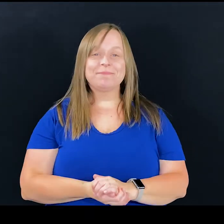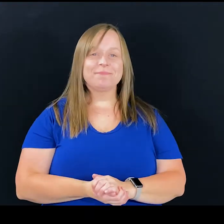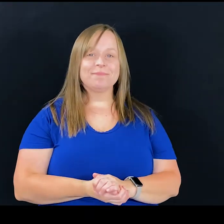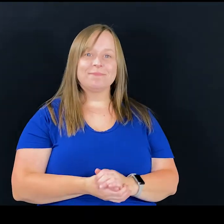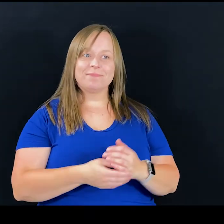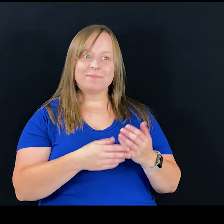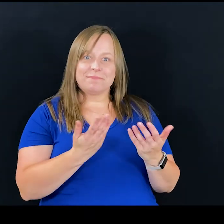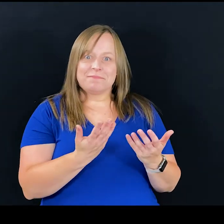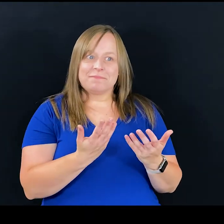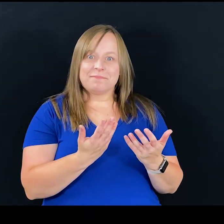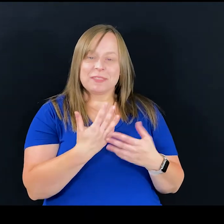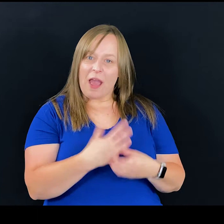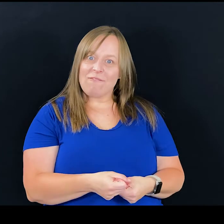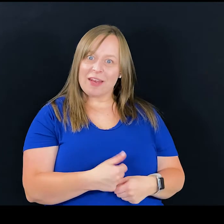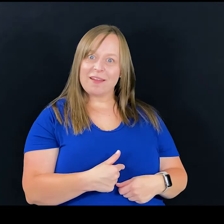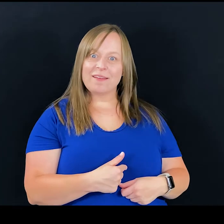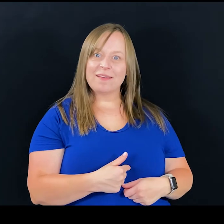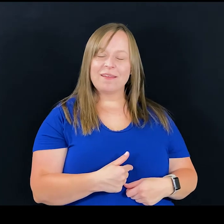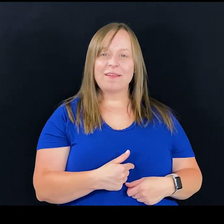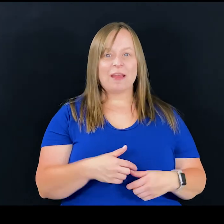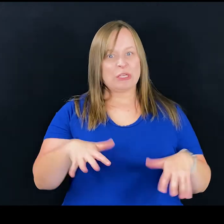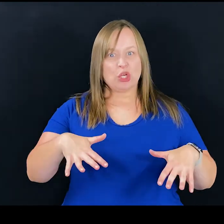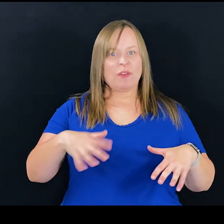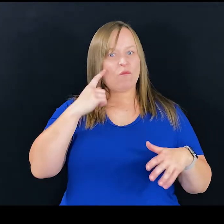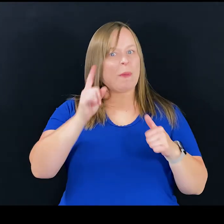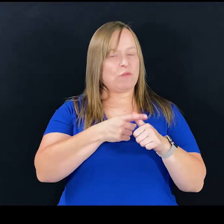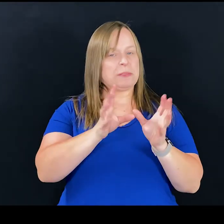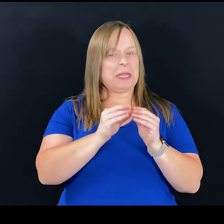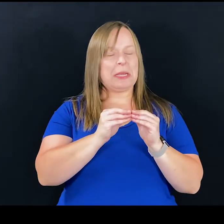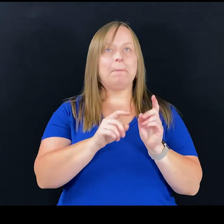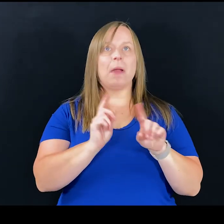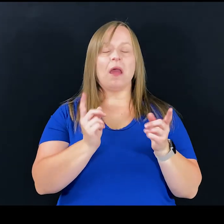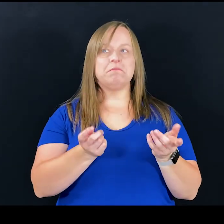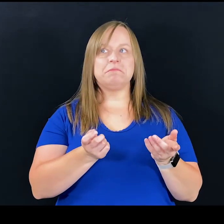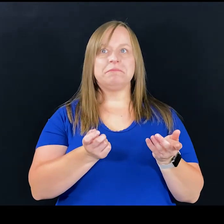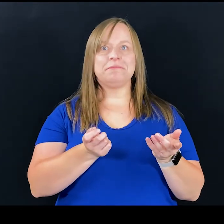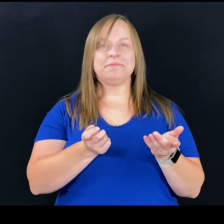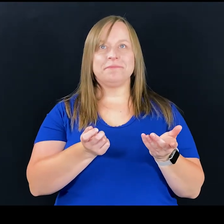see. Make you confident. So I was a little bit nervous for my first one,